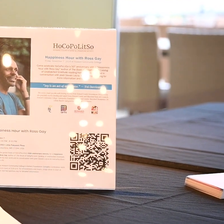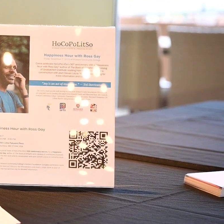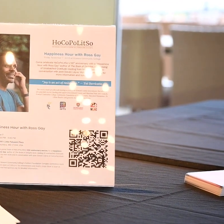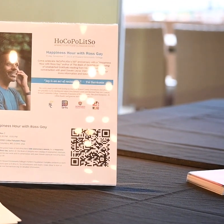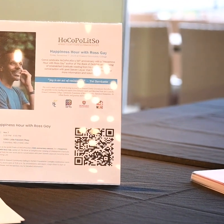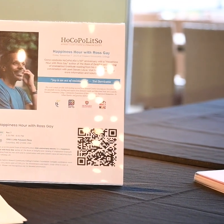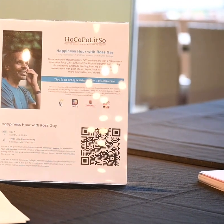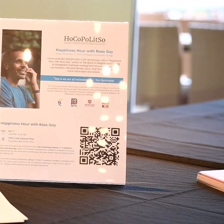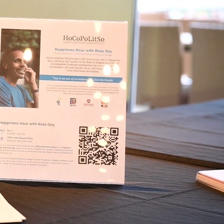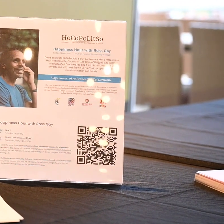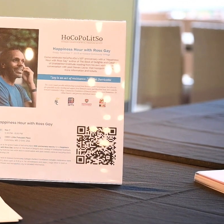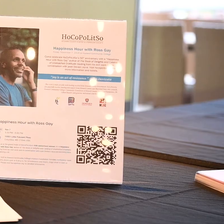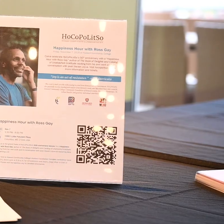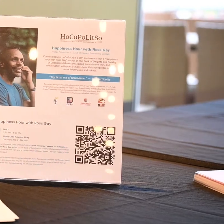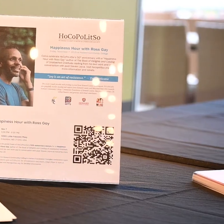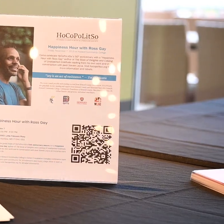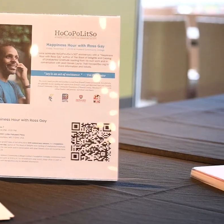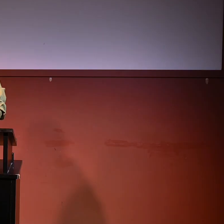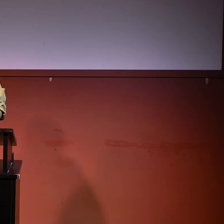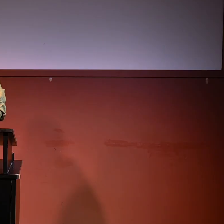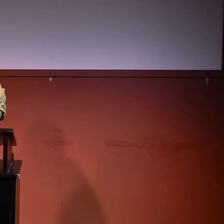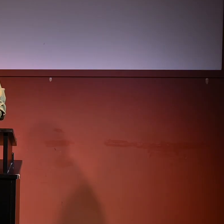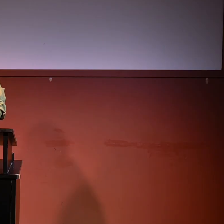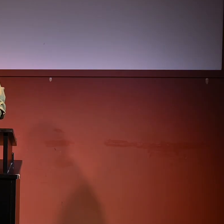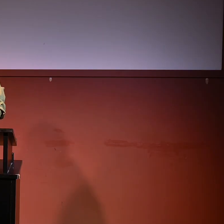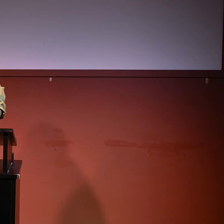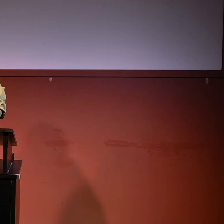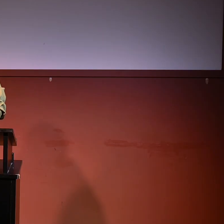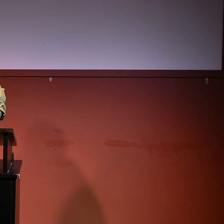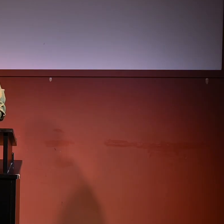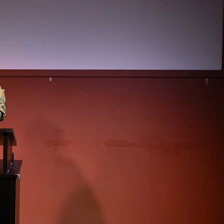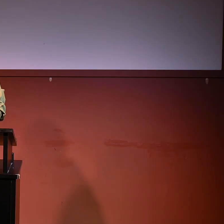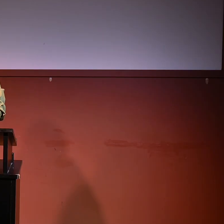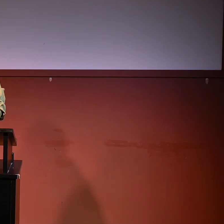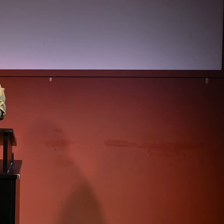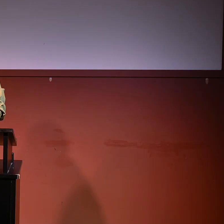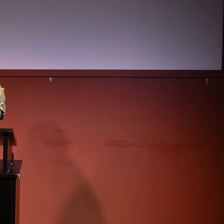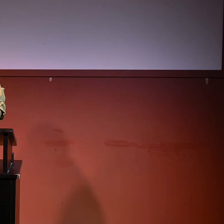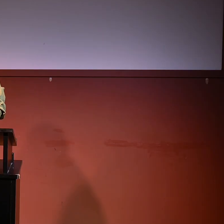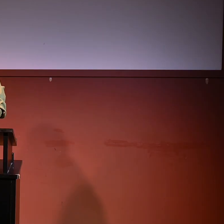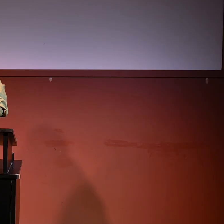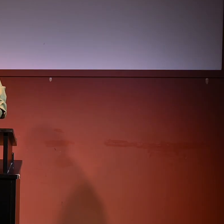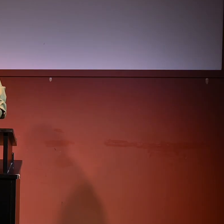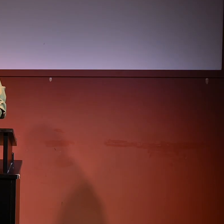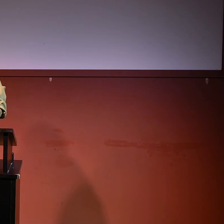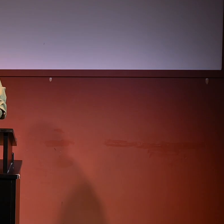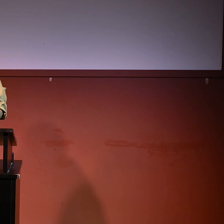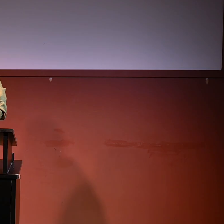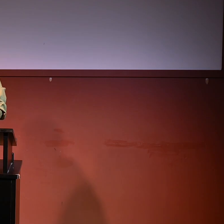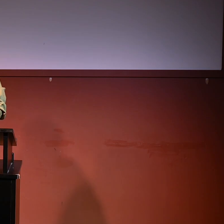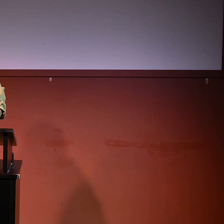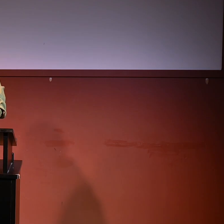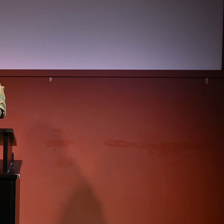These included a selection of the applicants' own poems, as well as a story they chose to tell about what writing poetry has meant to